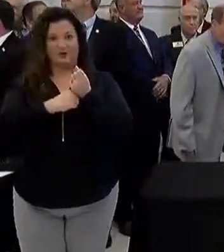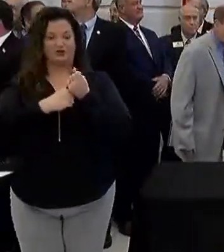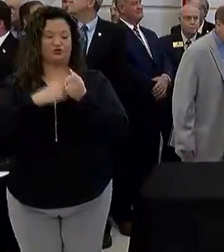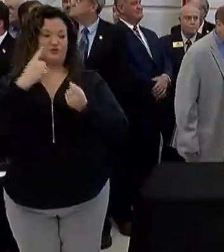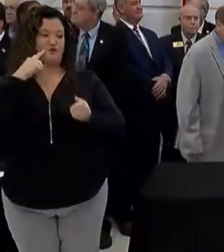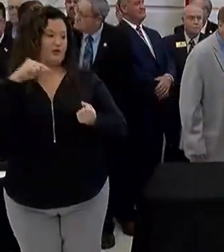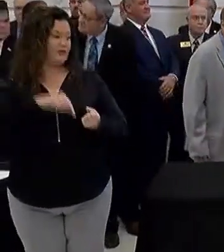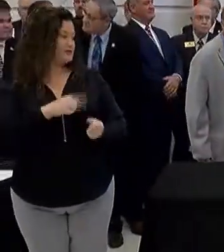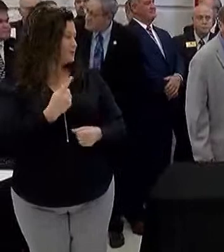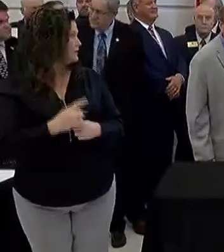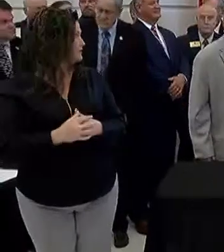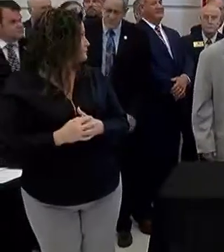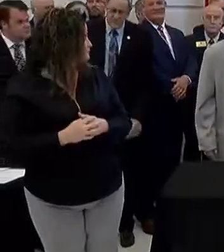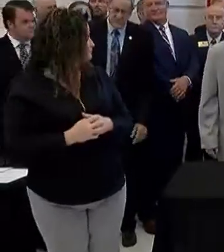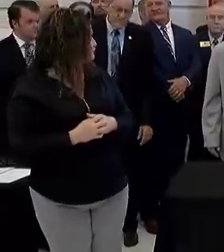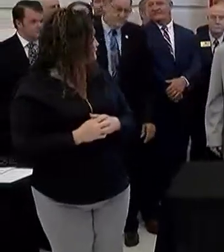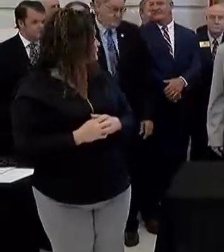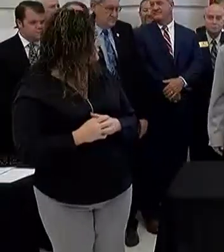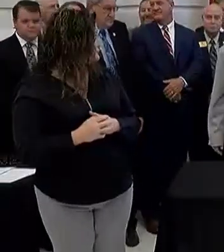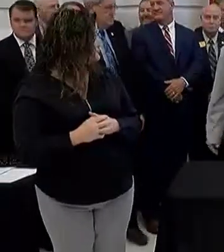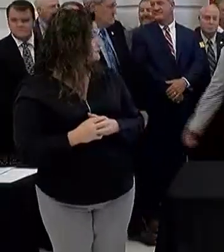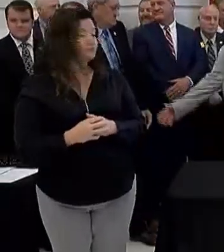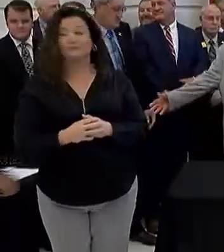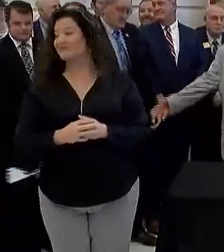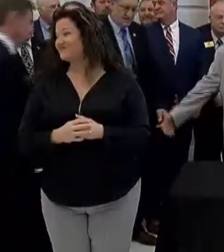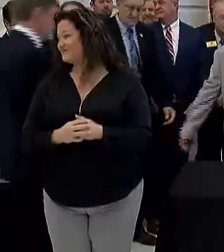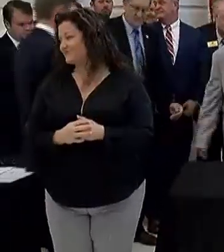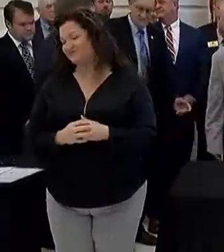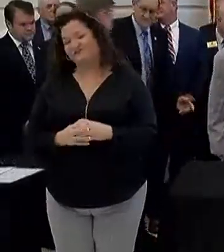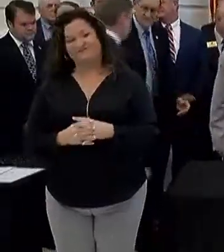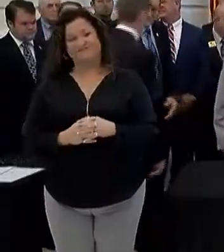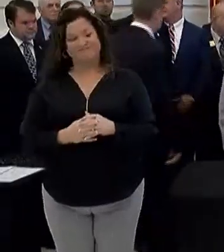Get some of these Northeast Arkansas guys.